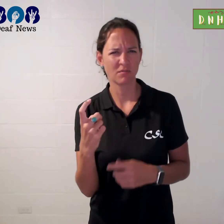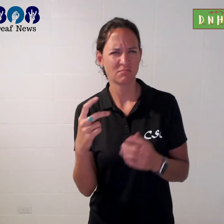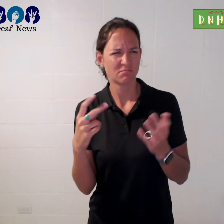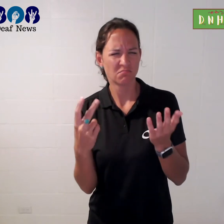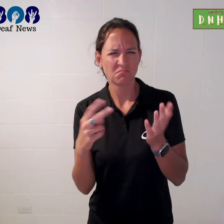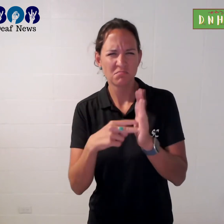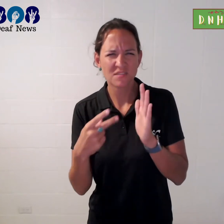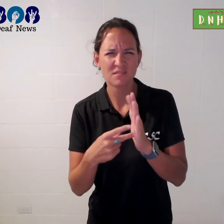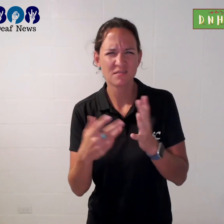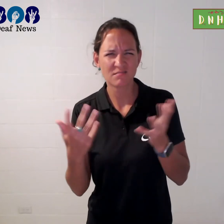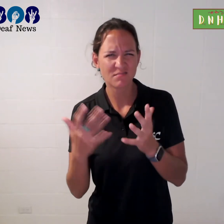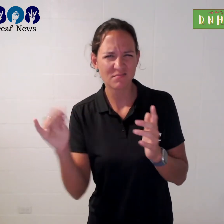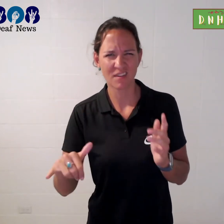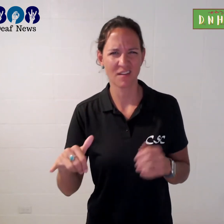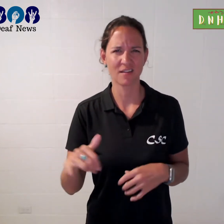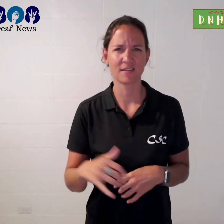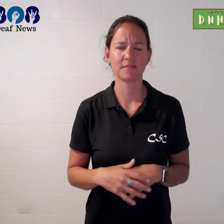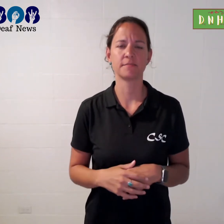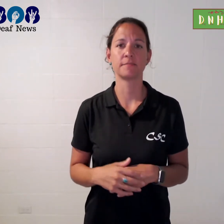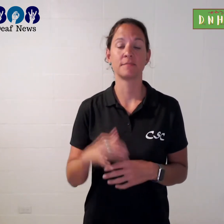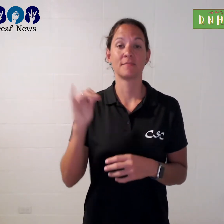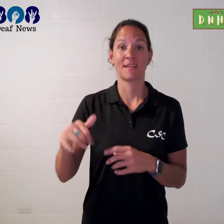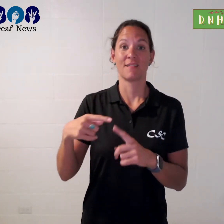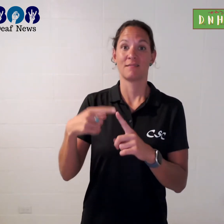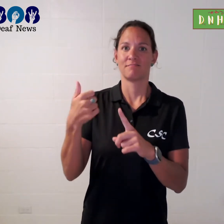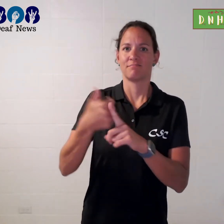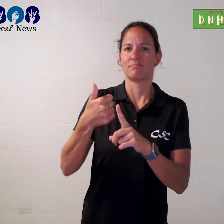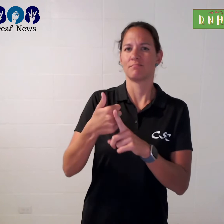to officials, what exactly is monkeypox?